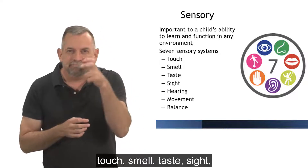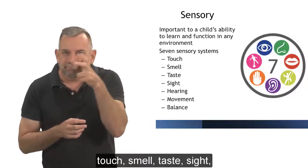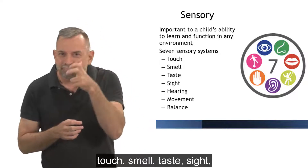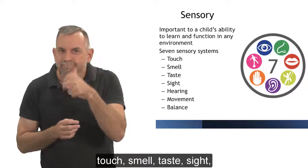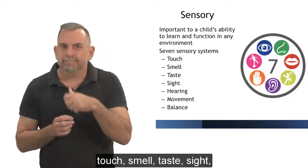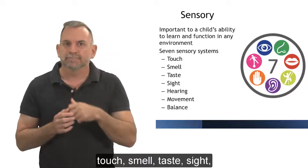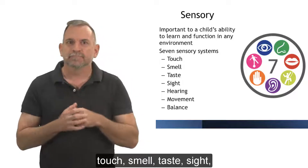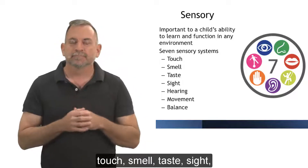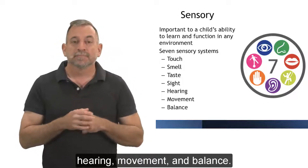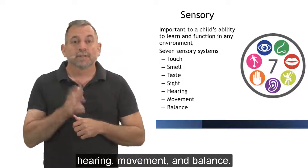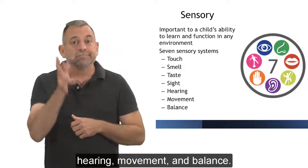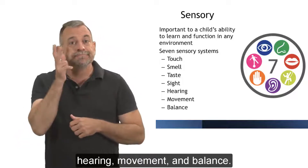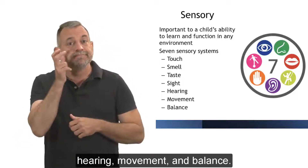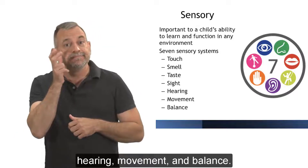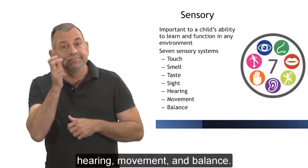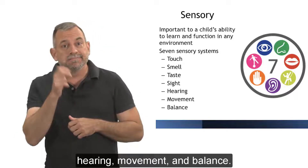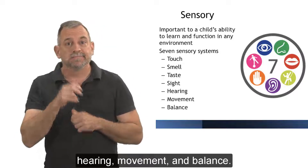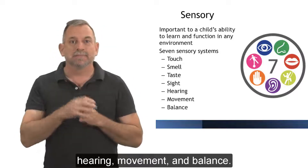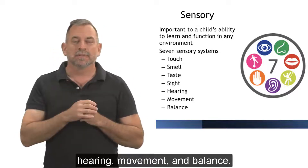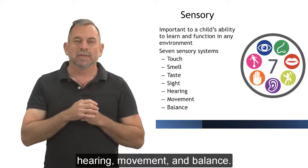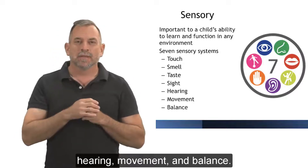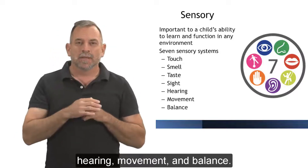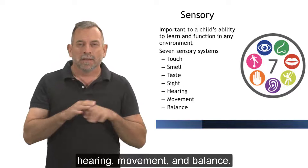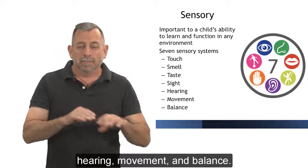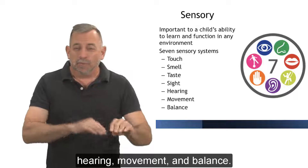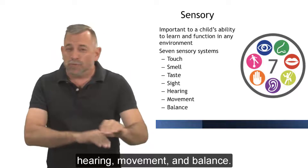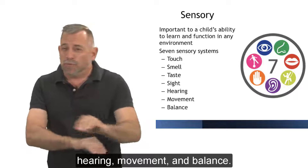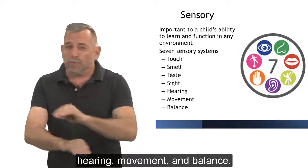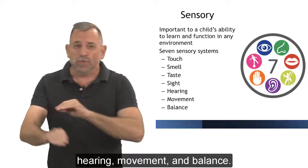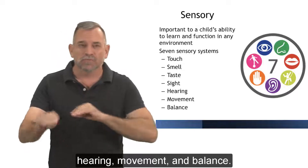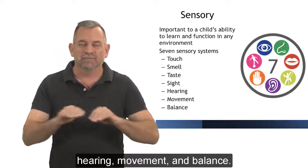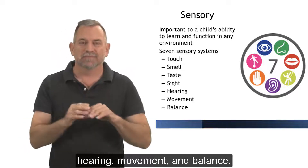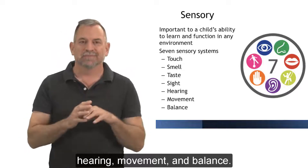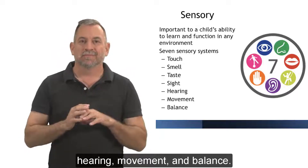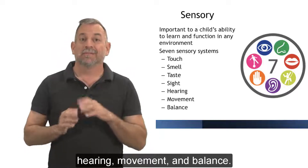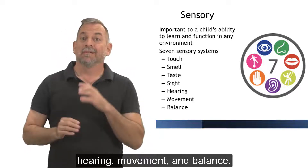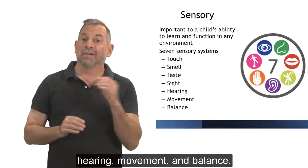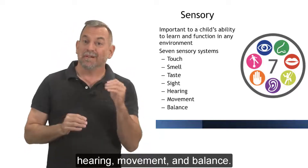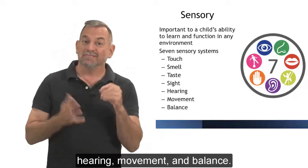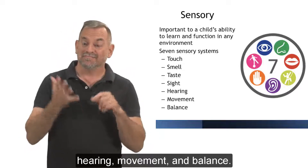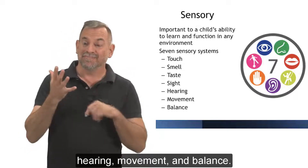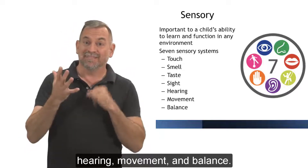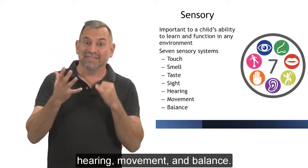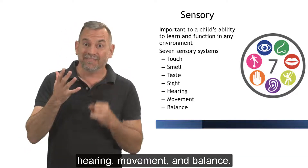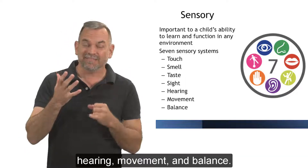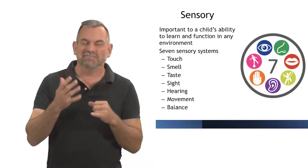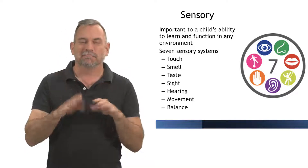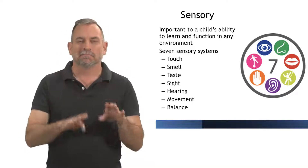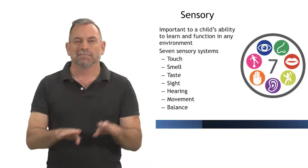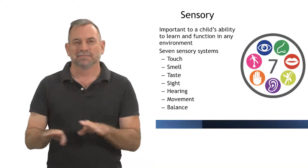sight, hearing, movement, and balance.